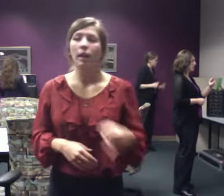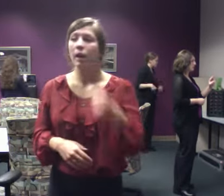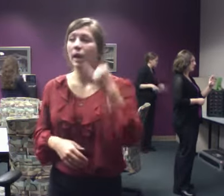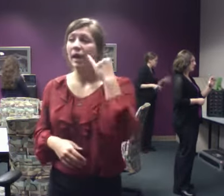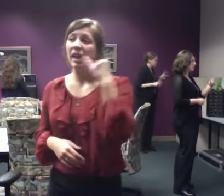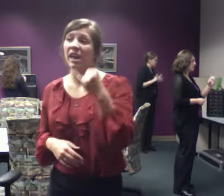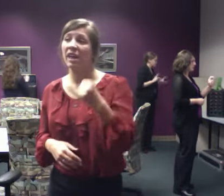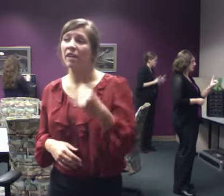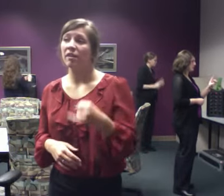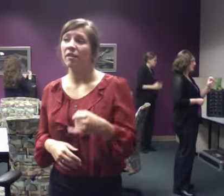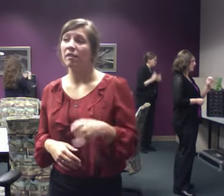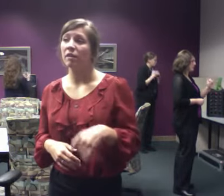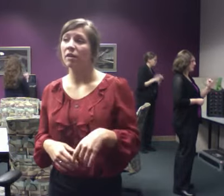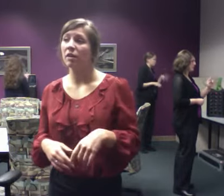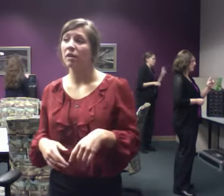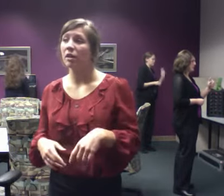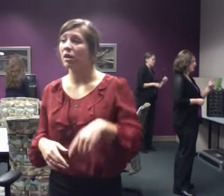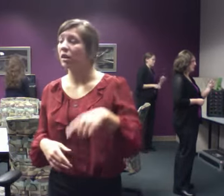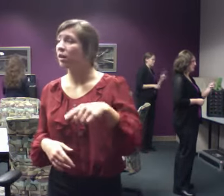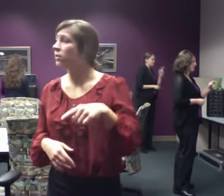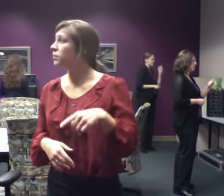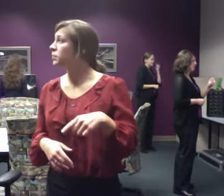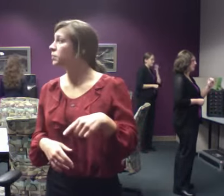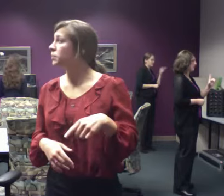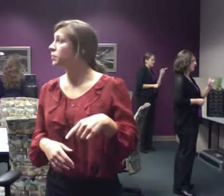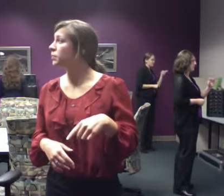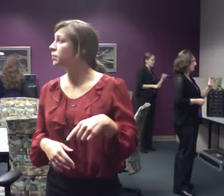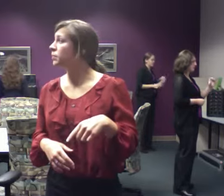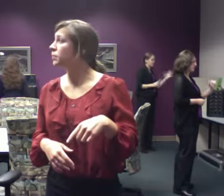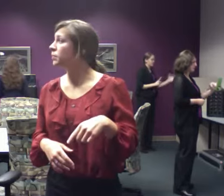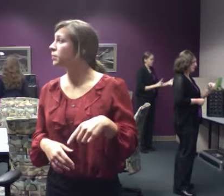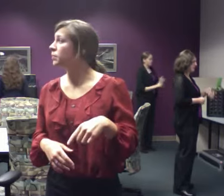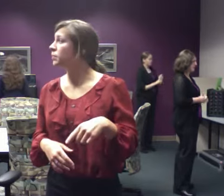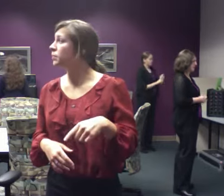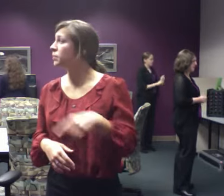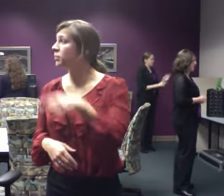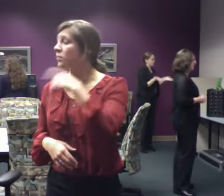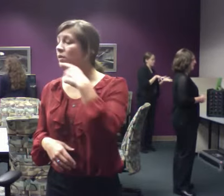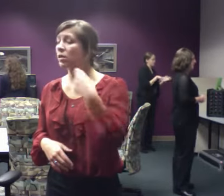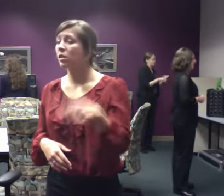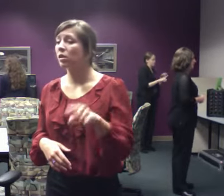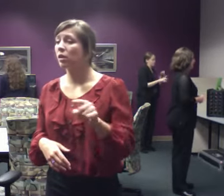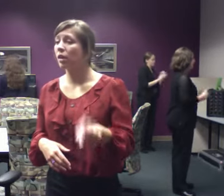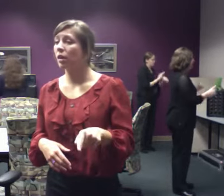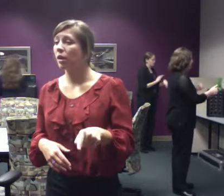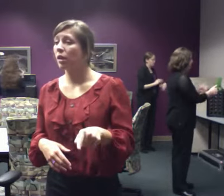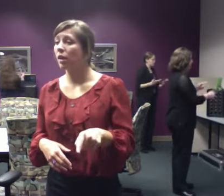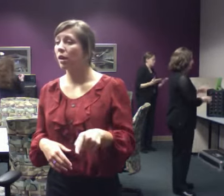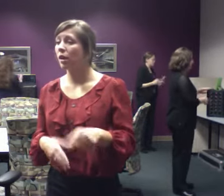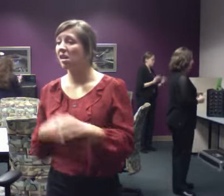good question. Take it into the thing is, if the Soviets followed a scorched earth policy, in other words, as they pulled